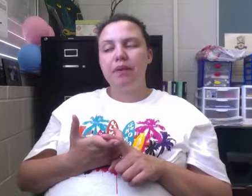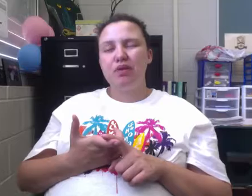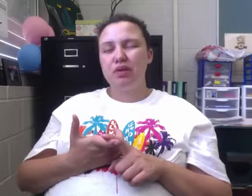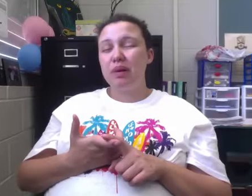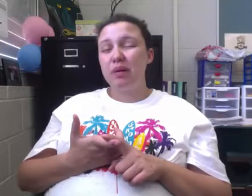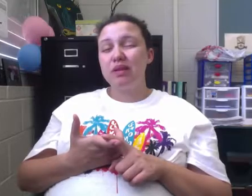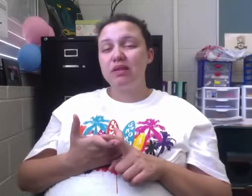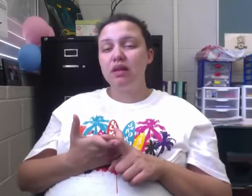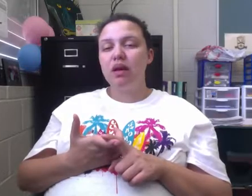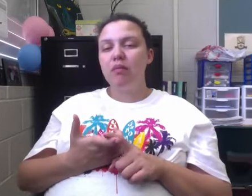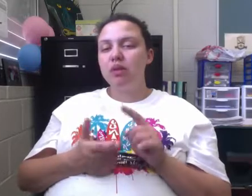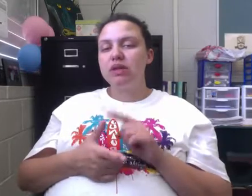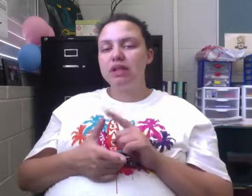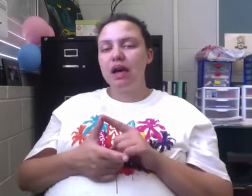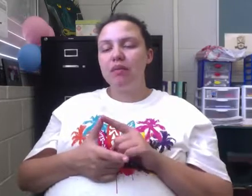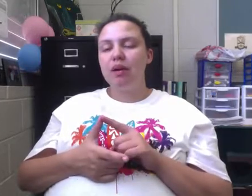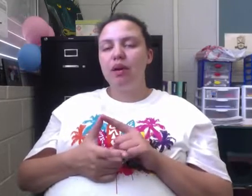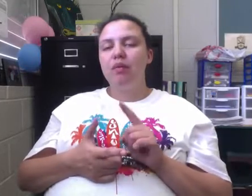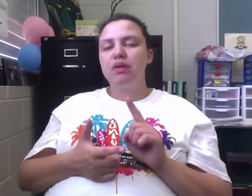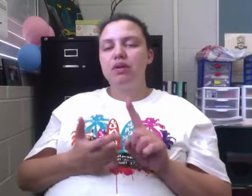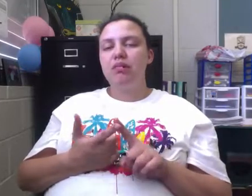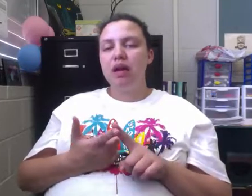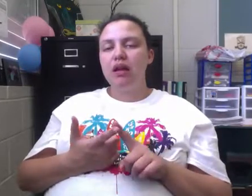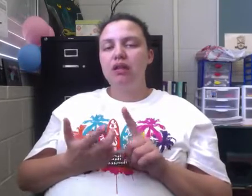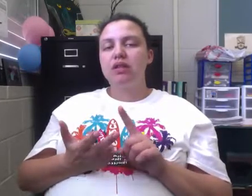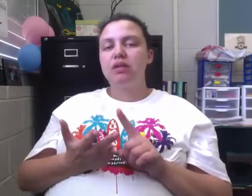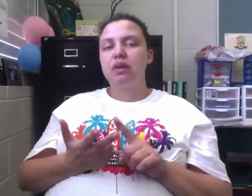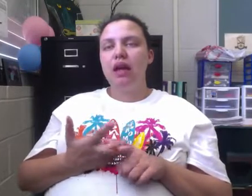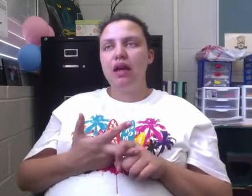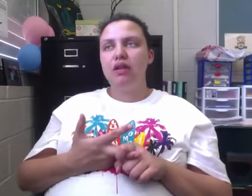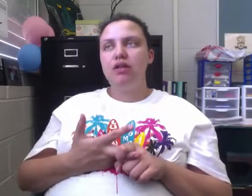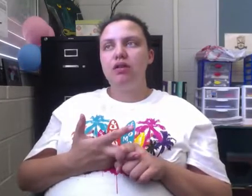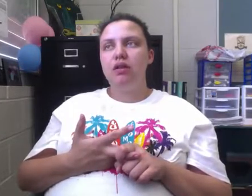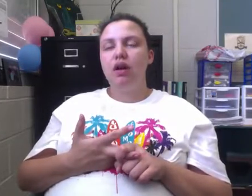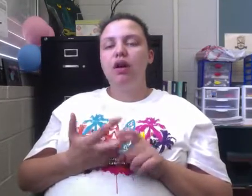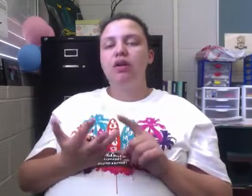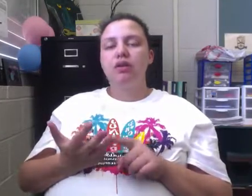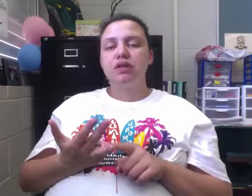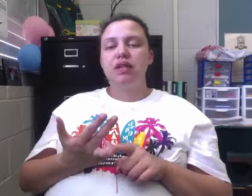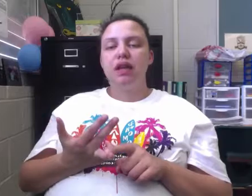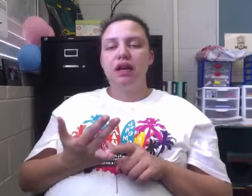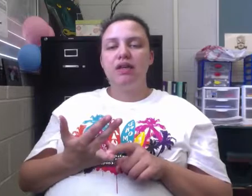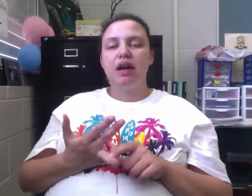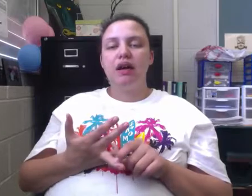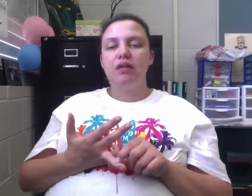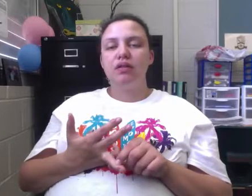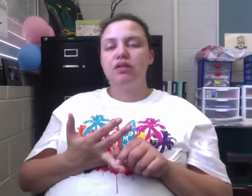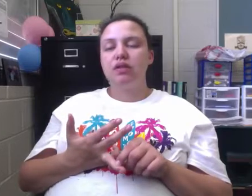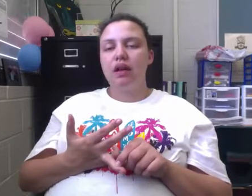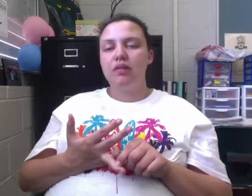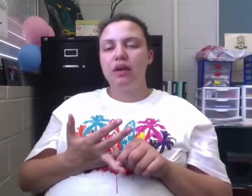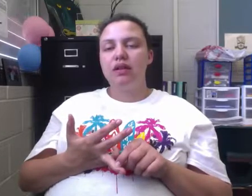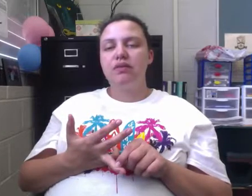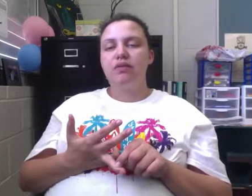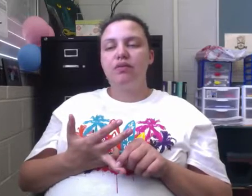Those are the big ones. Mostly time. You'll see with money. You'll see with age. You also see it as Kyle so kindly reminded us